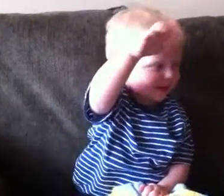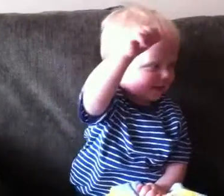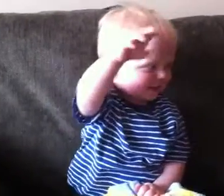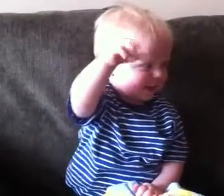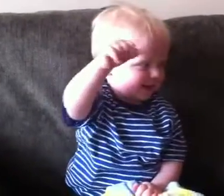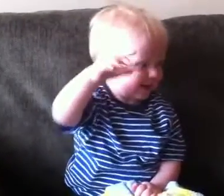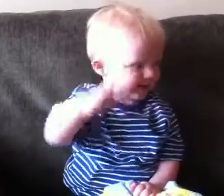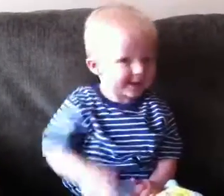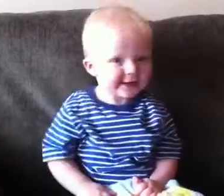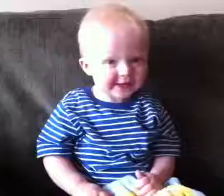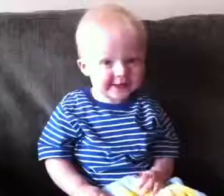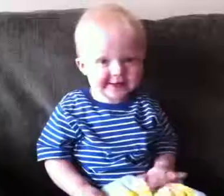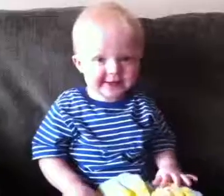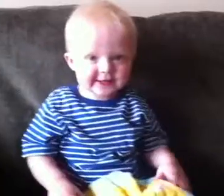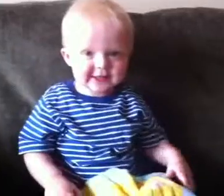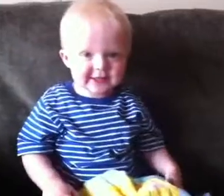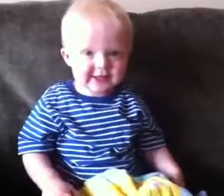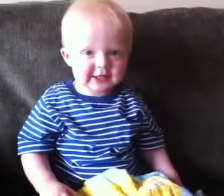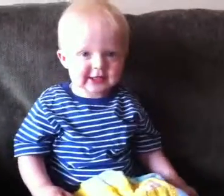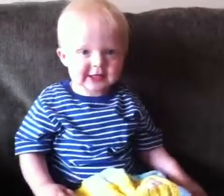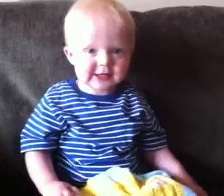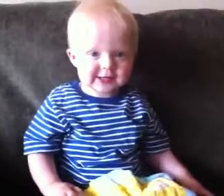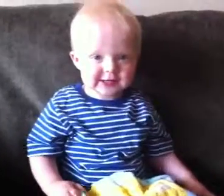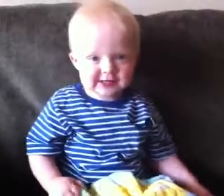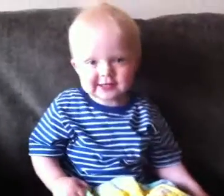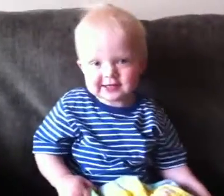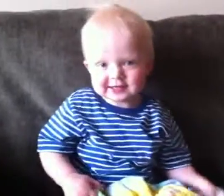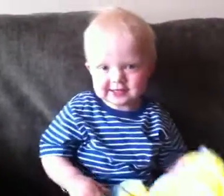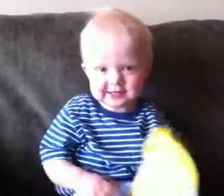No, that's milk. Very good. Where's your head?